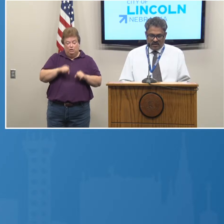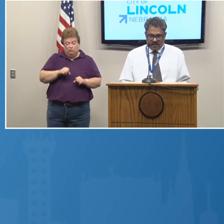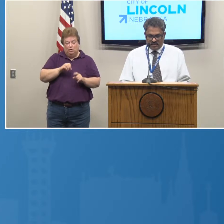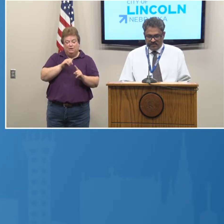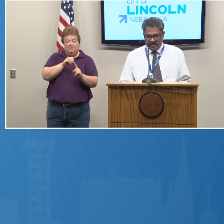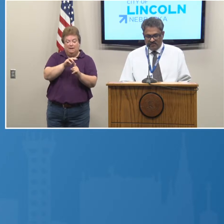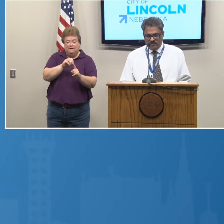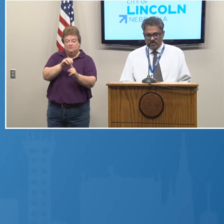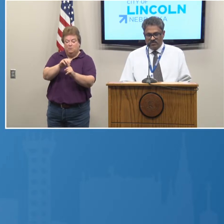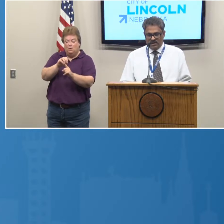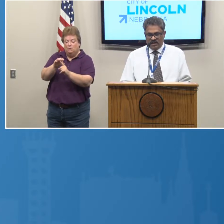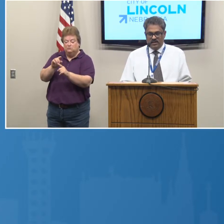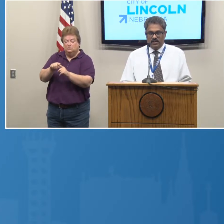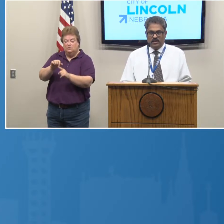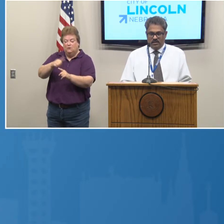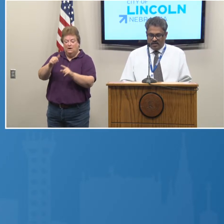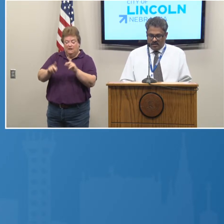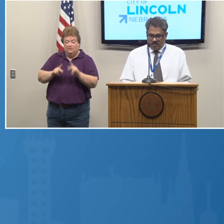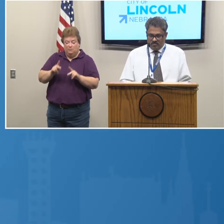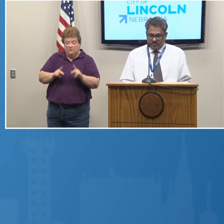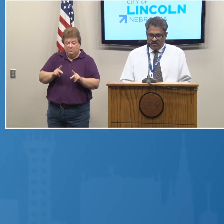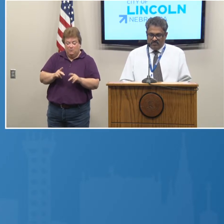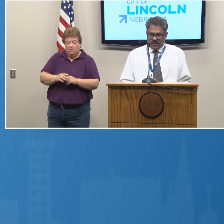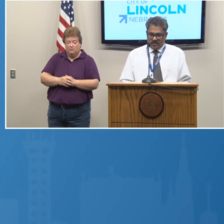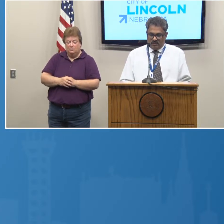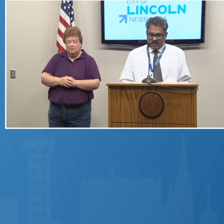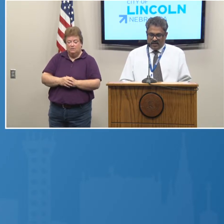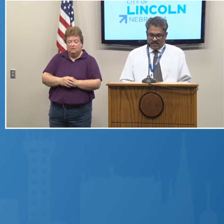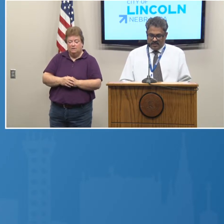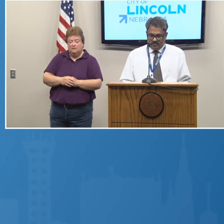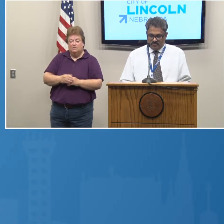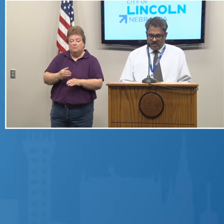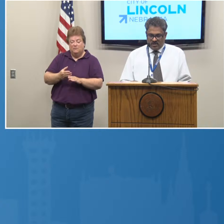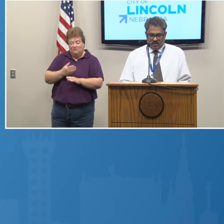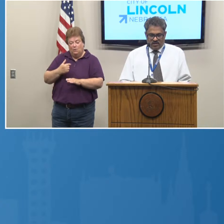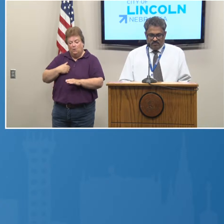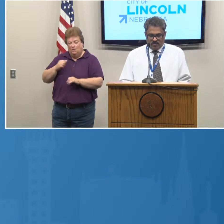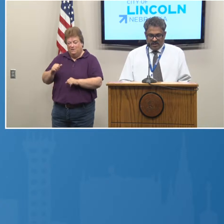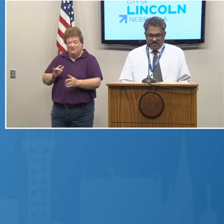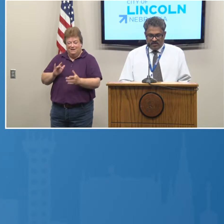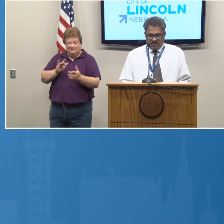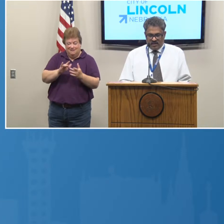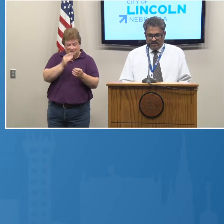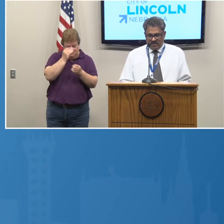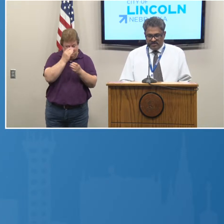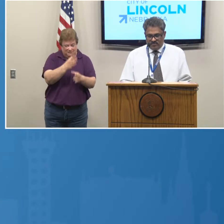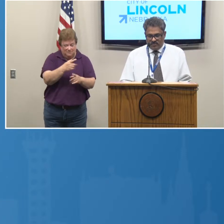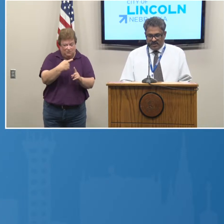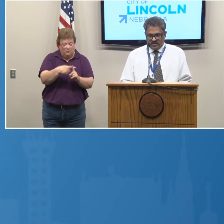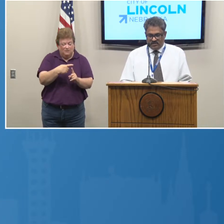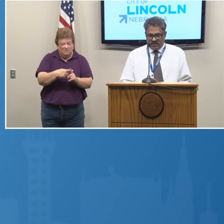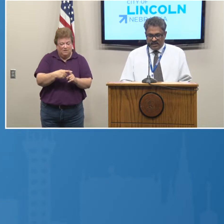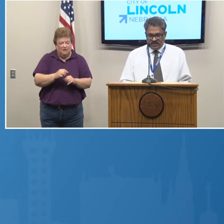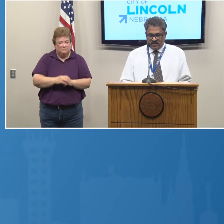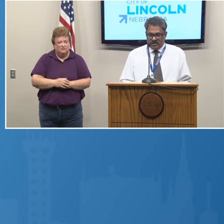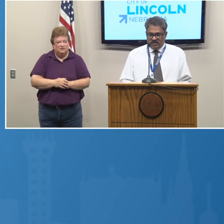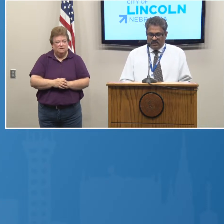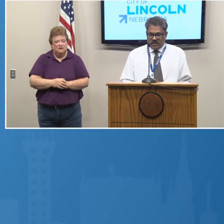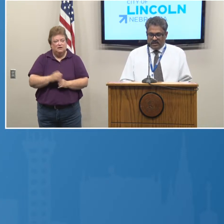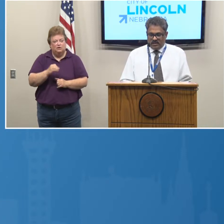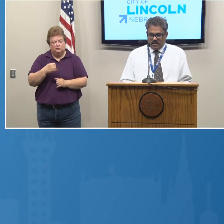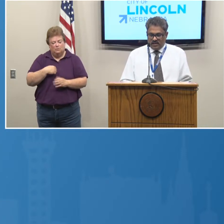close contacts may develop COVID-19 before we can contact them. Based on an average of 4 days or